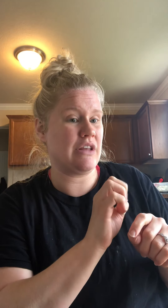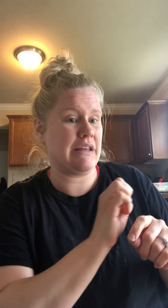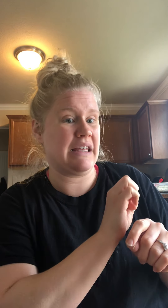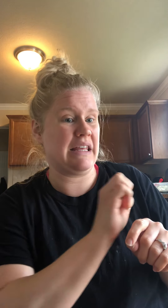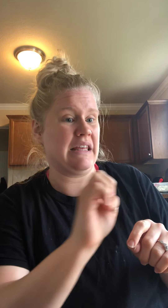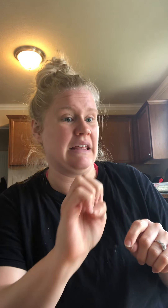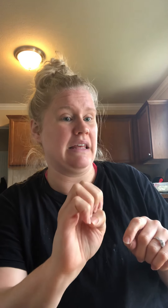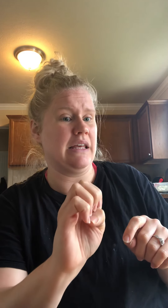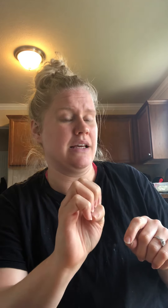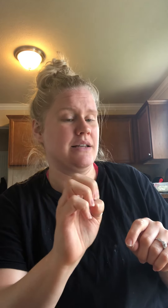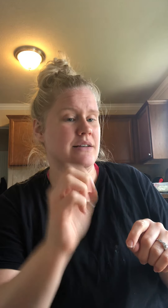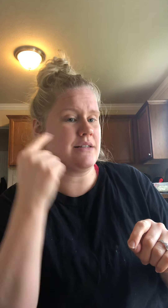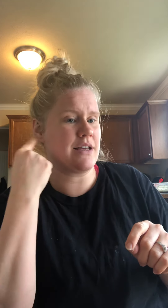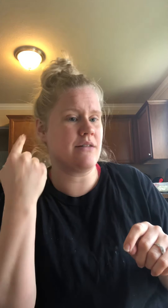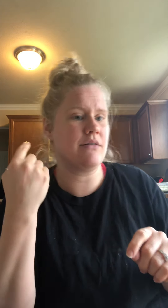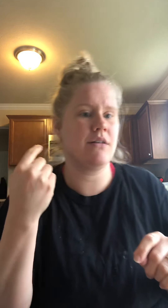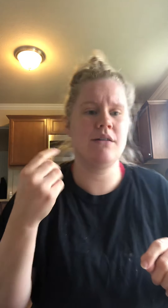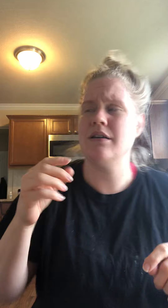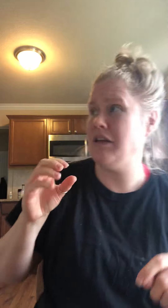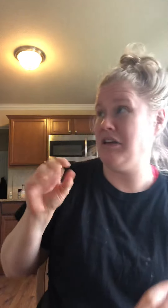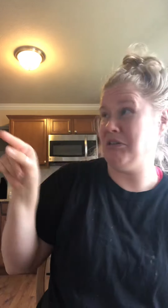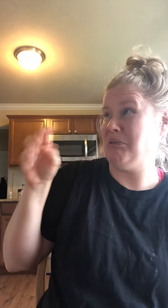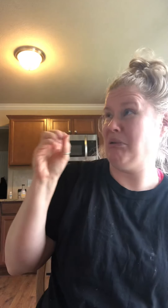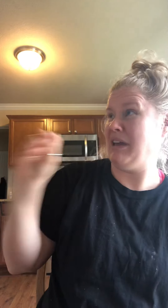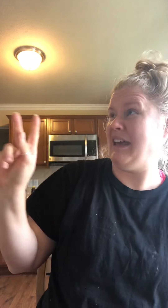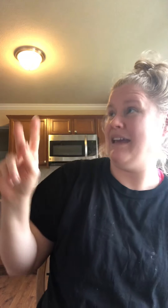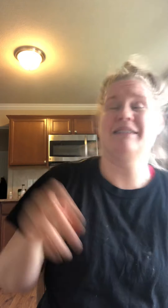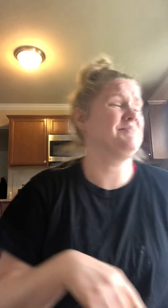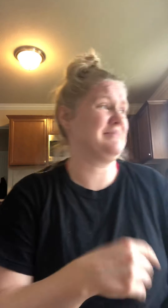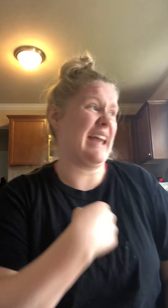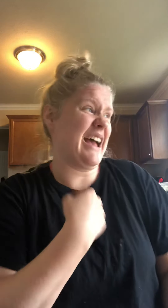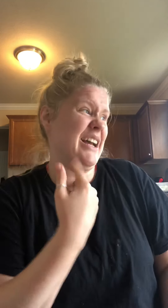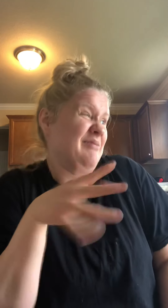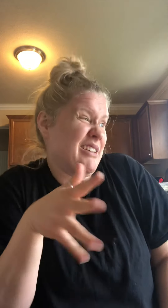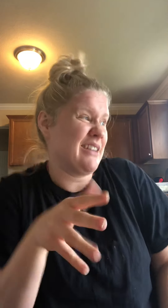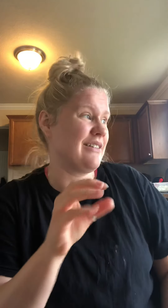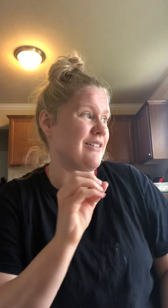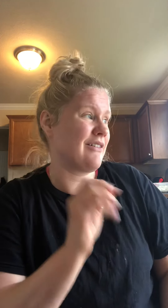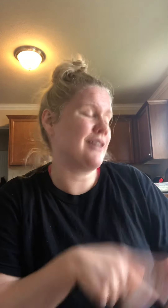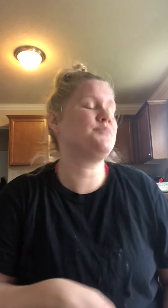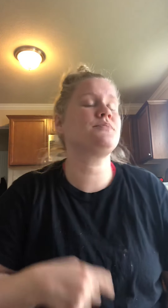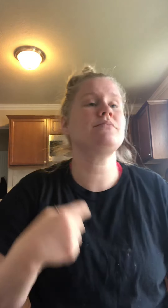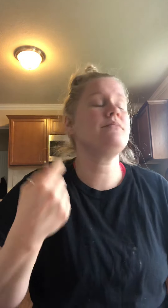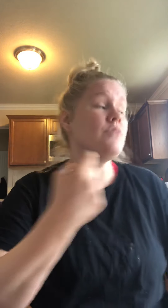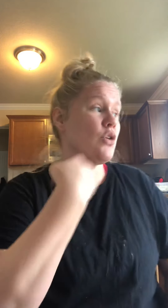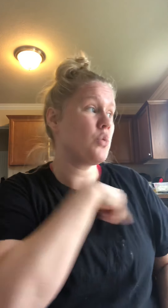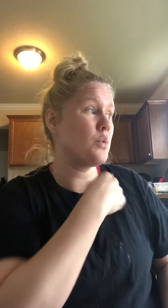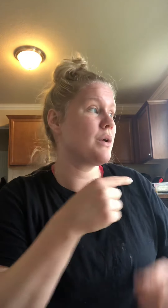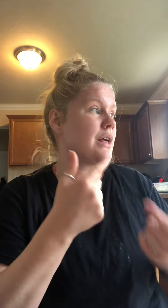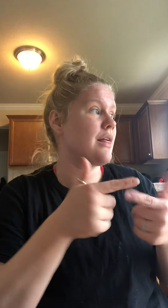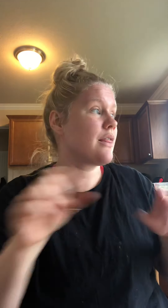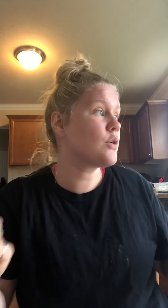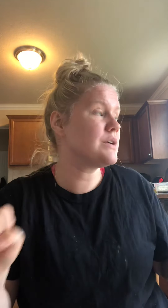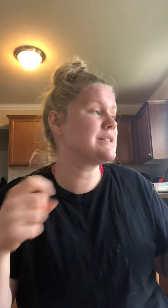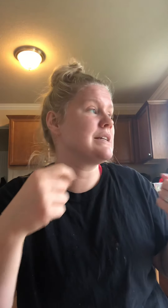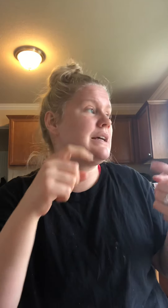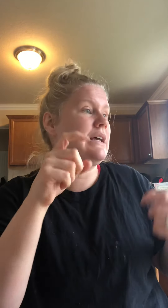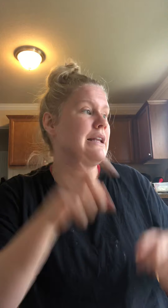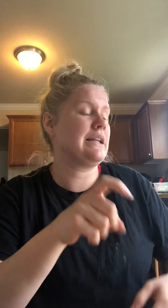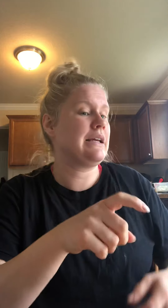E sound. Are you okay? I think I'm okay. You know, we linguists have to deal with this kind of thing all the time. Sorry. We have very